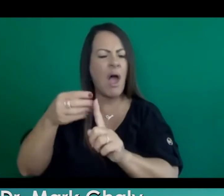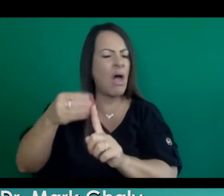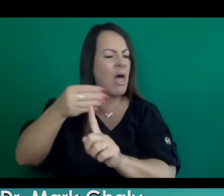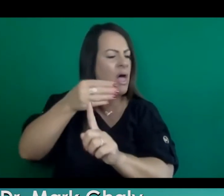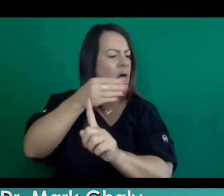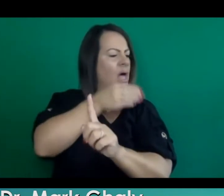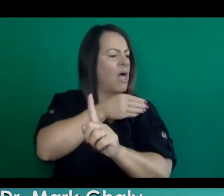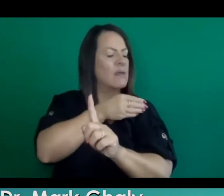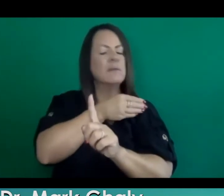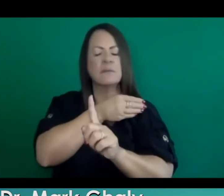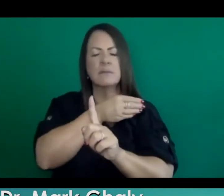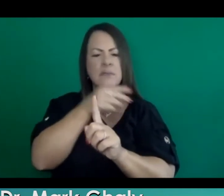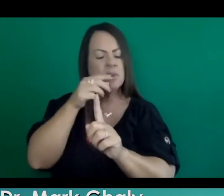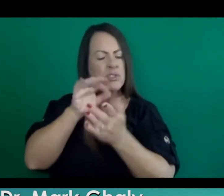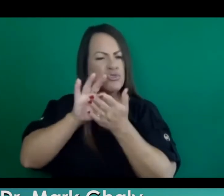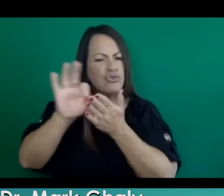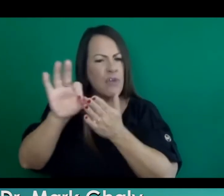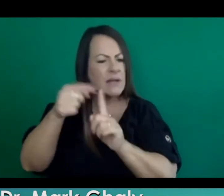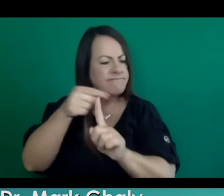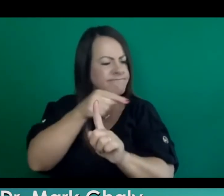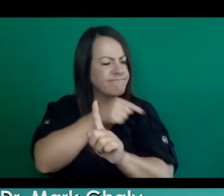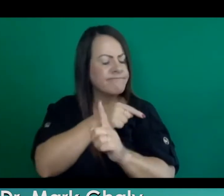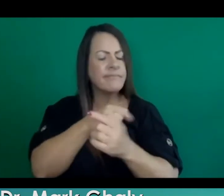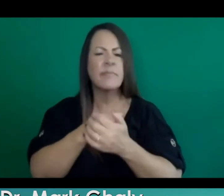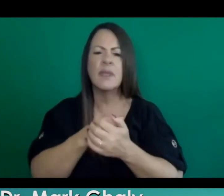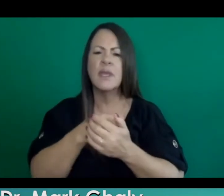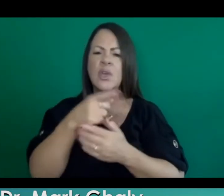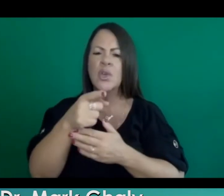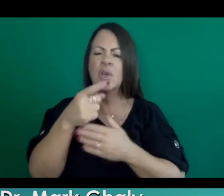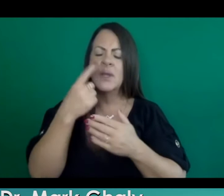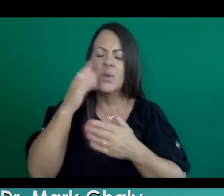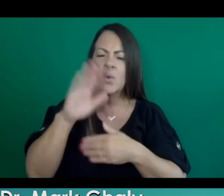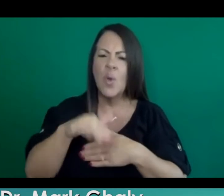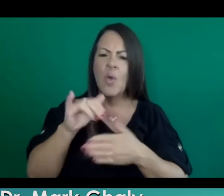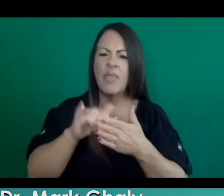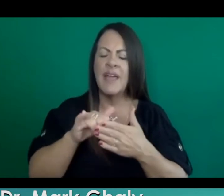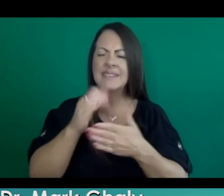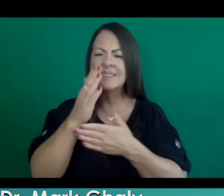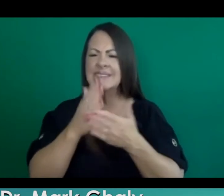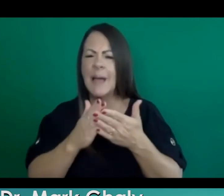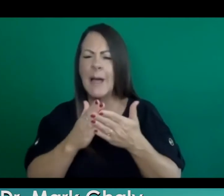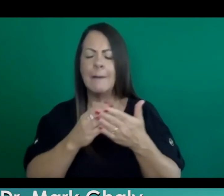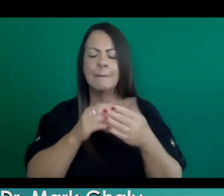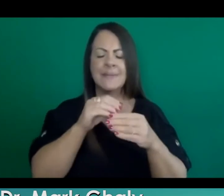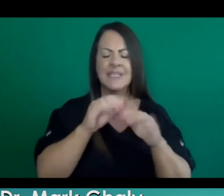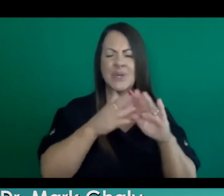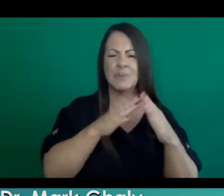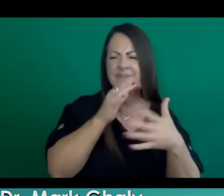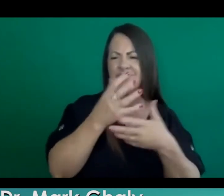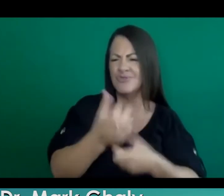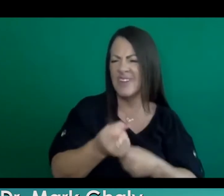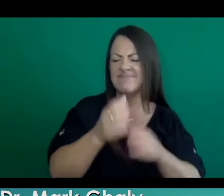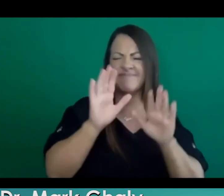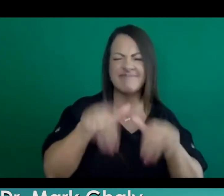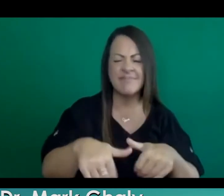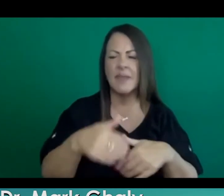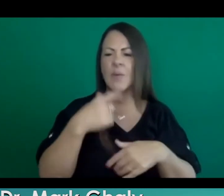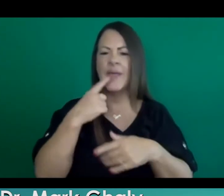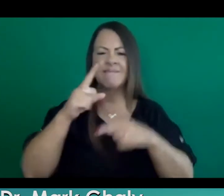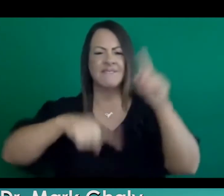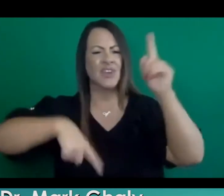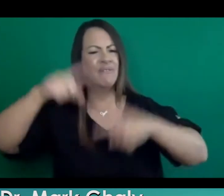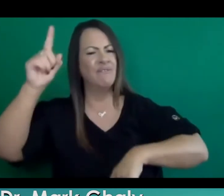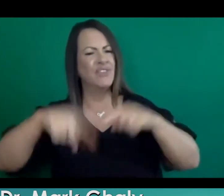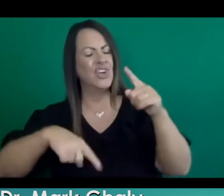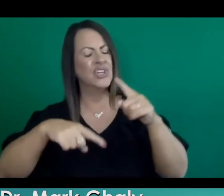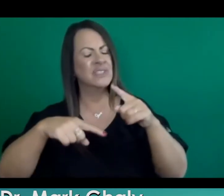longer incubation periods, these wide-ranging symptoms, mistrust in the community. Also, we have a pretty diverse state. I'd